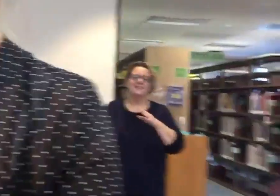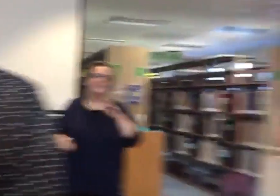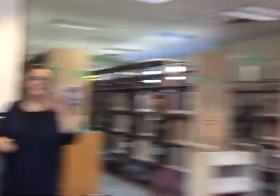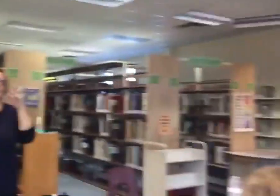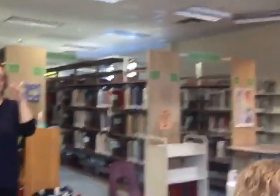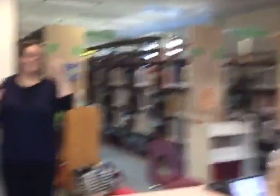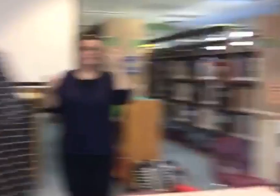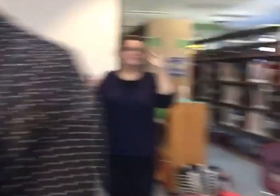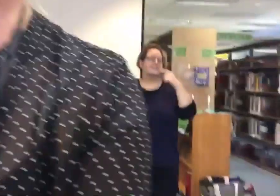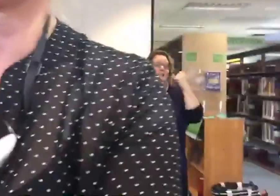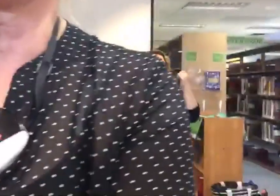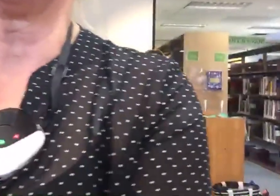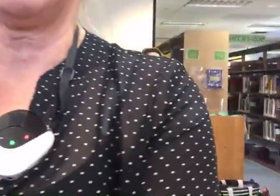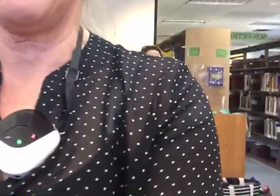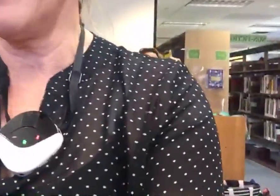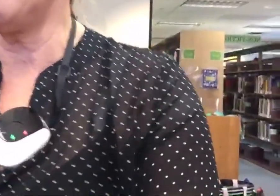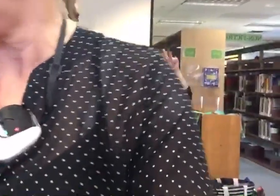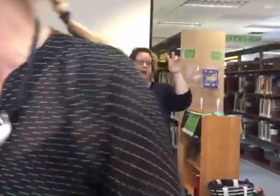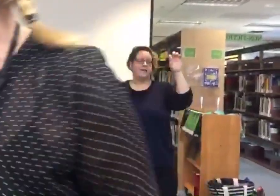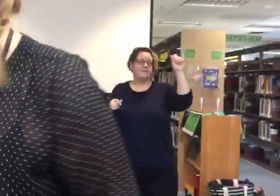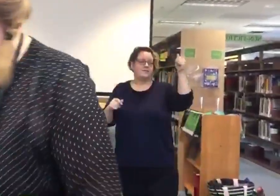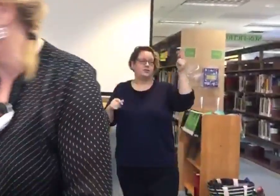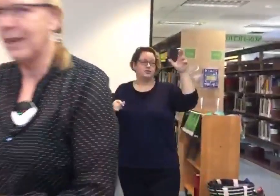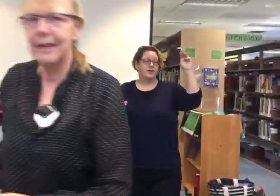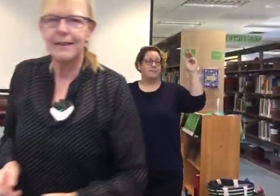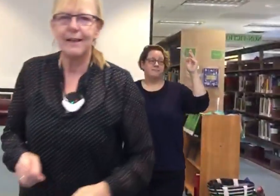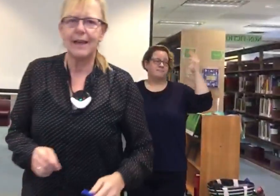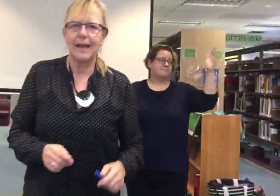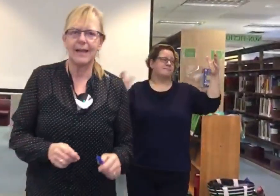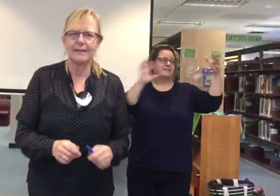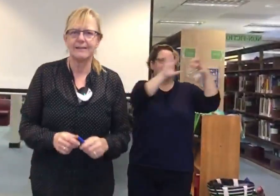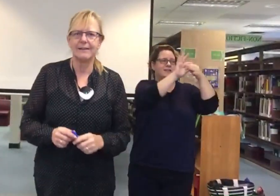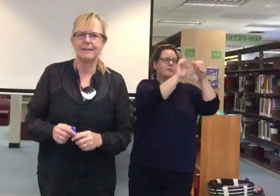It says we're live with Kelowna and Prince Rupert.